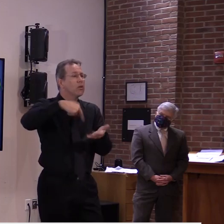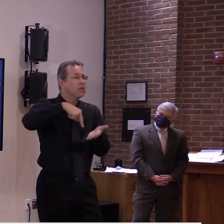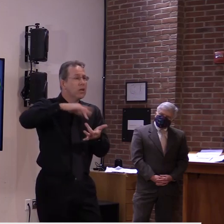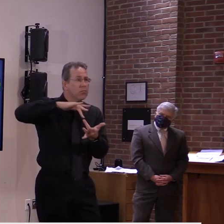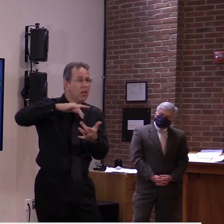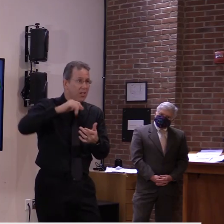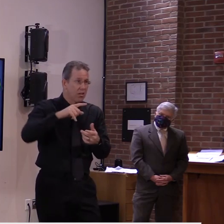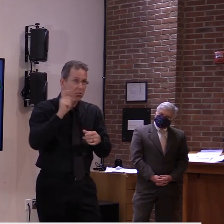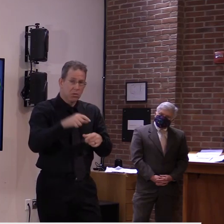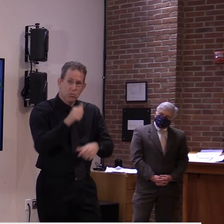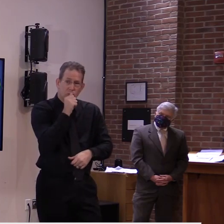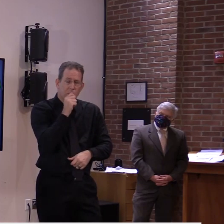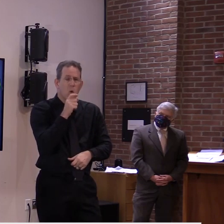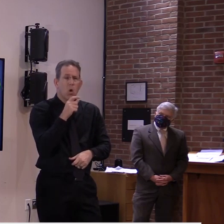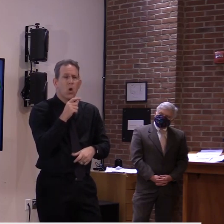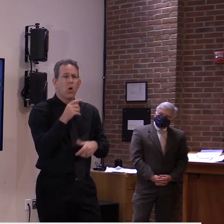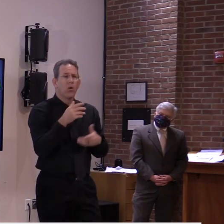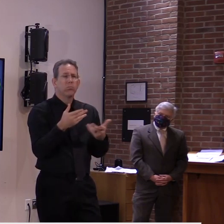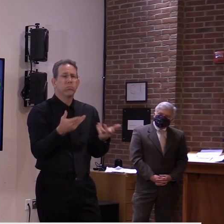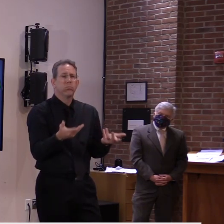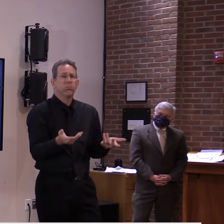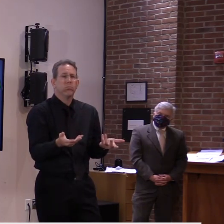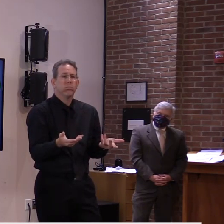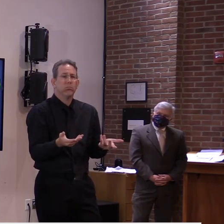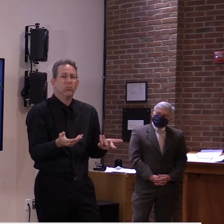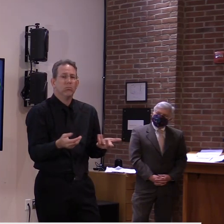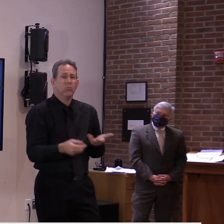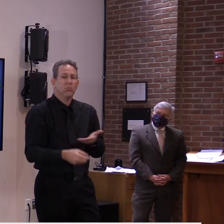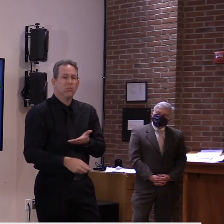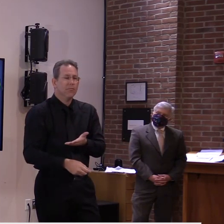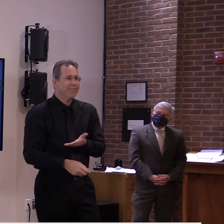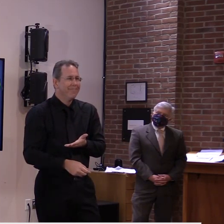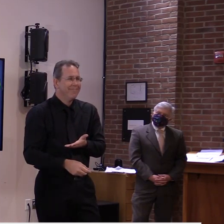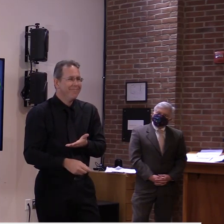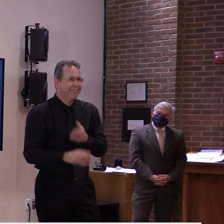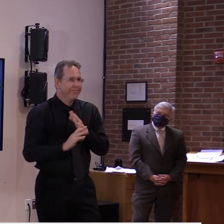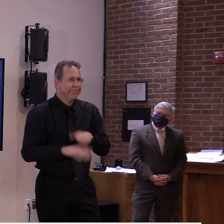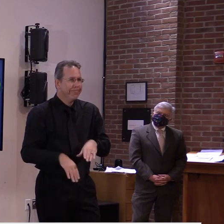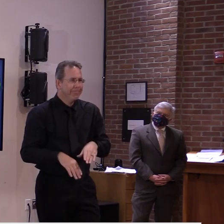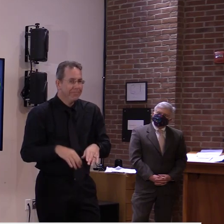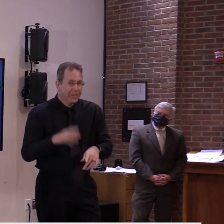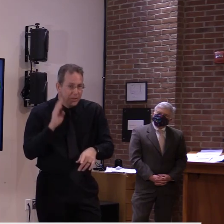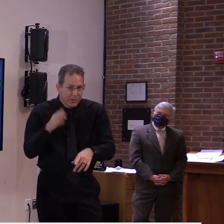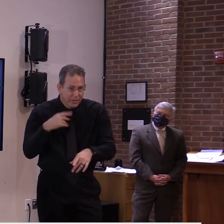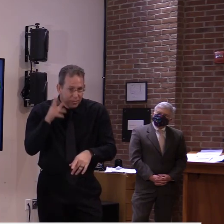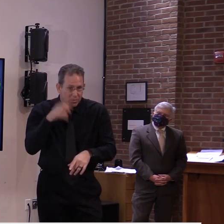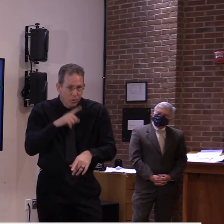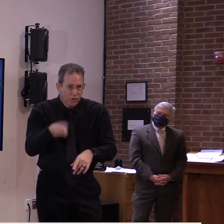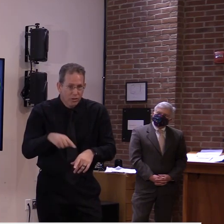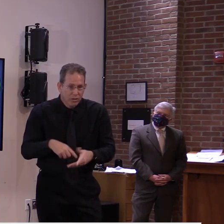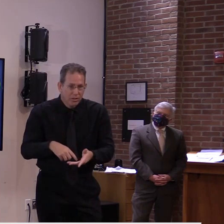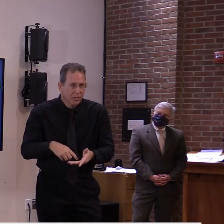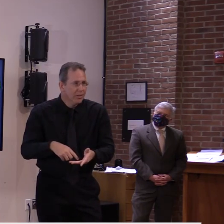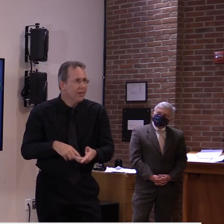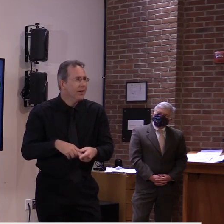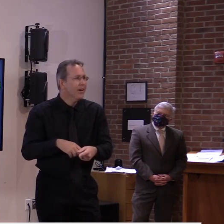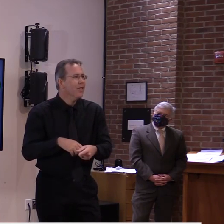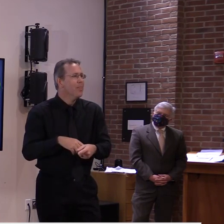participate. To be clear, so gymnastics and ballet classes must be private or semi-private?